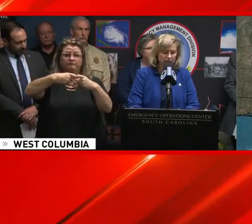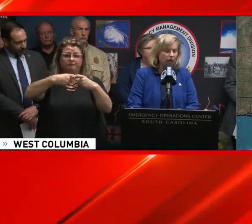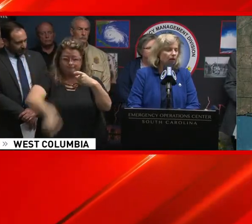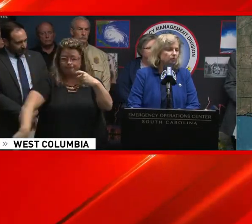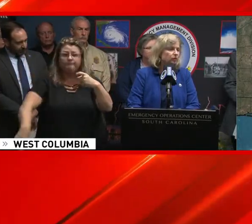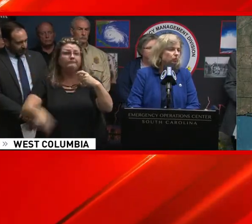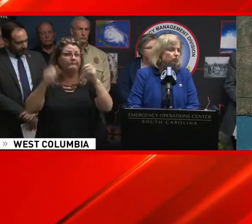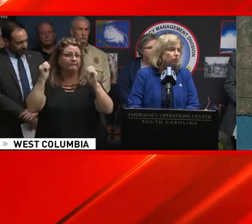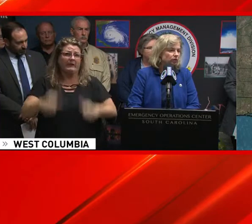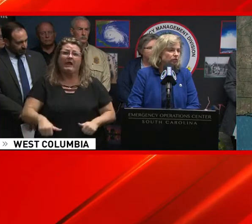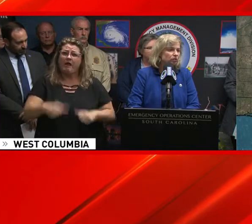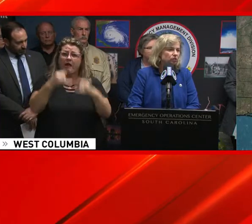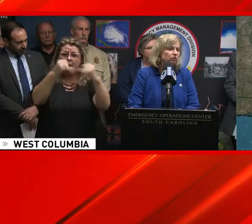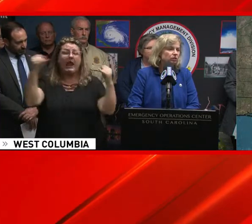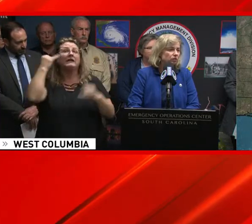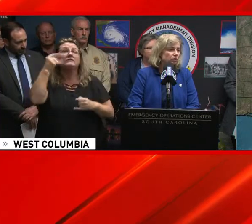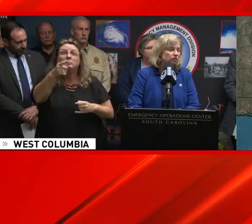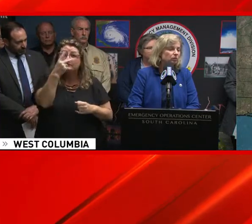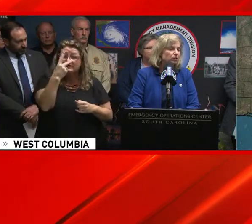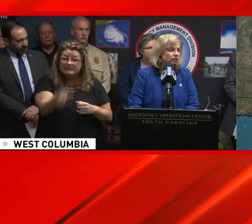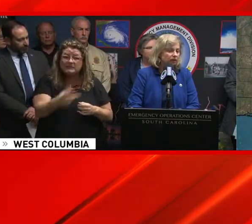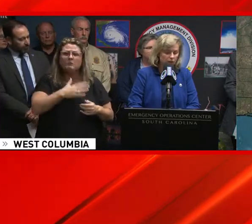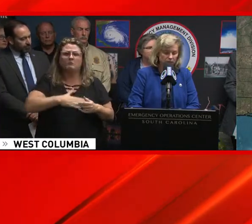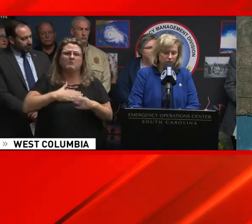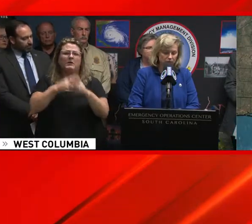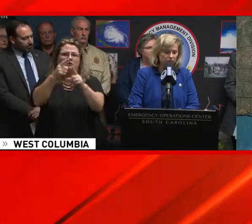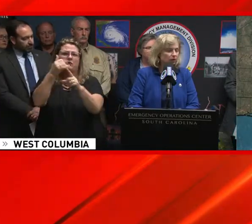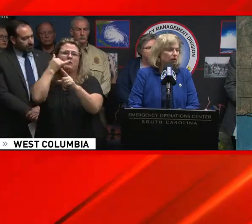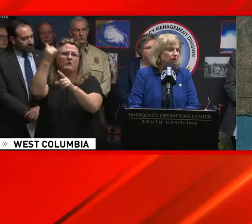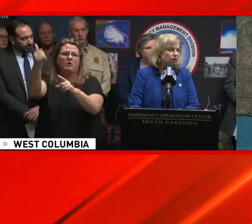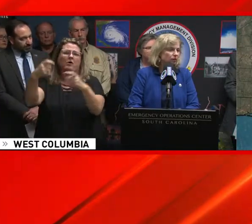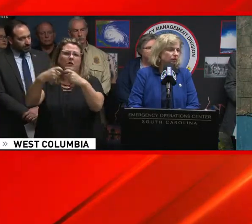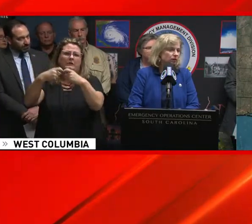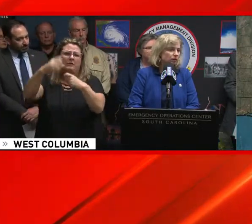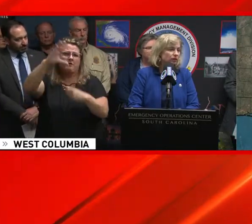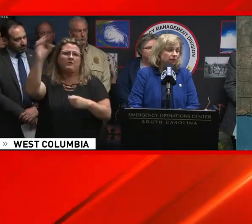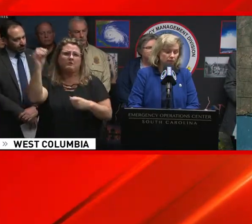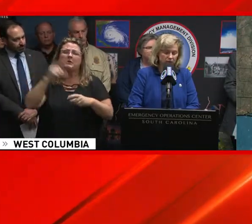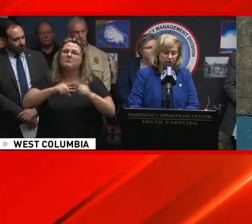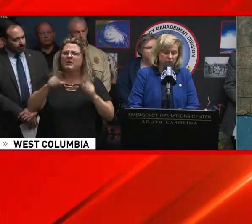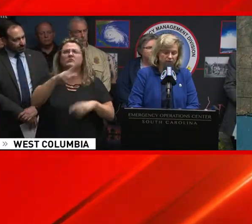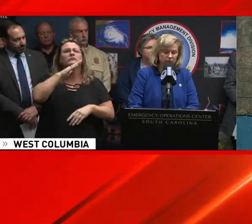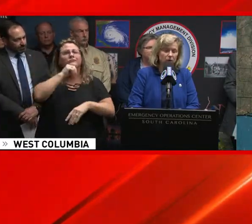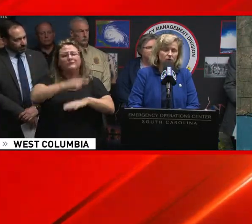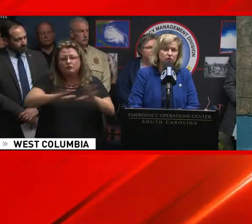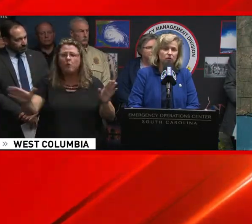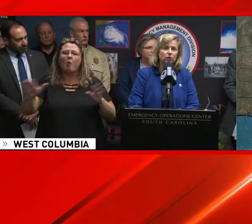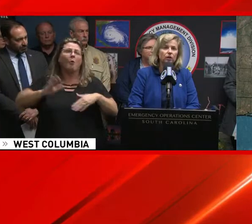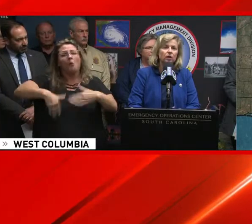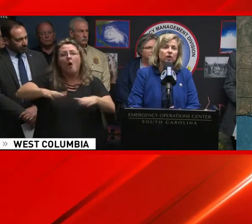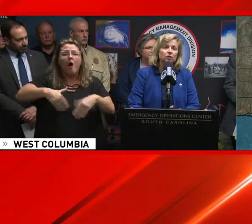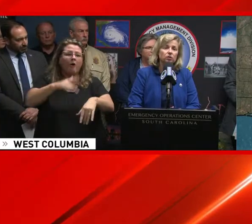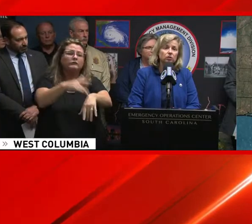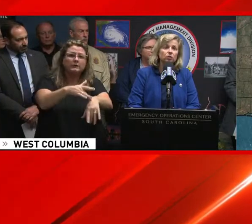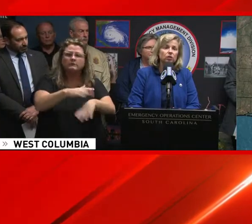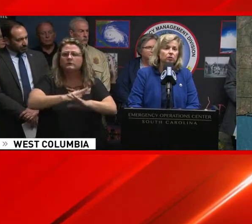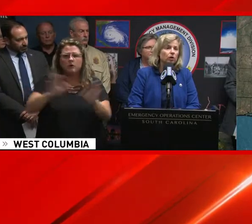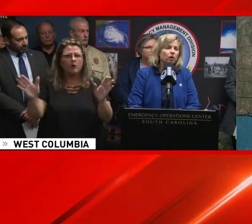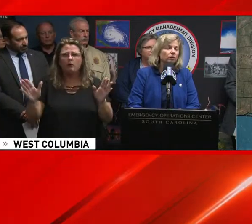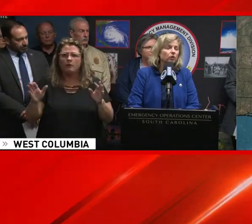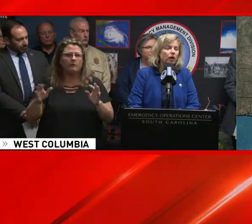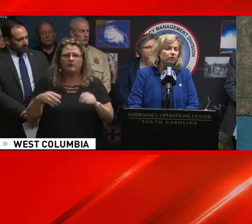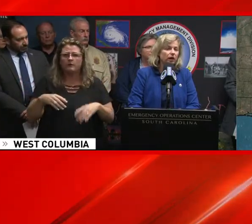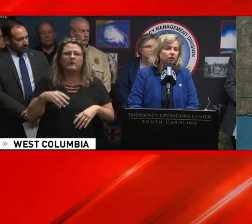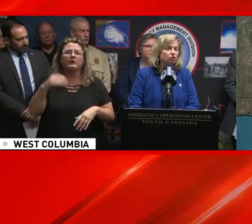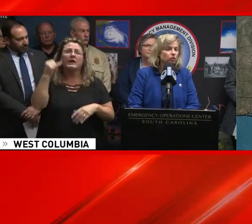line, please report it to your utility, but stay away from any down power lines. And also, do as